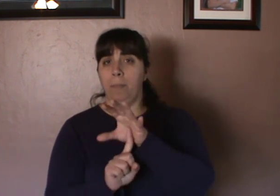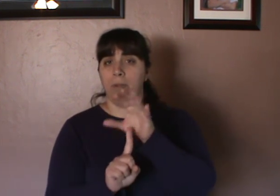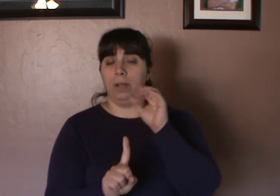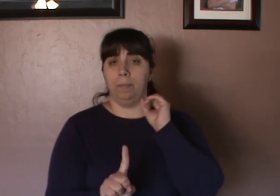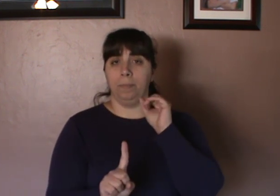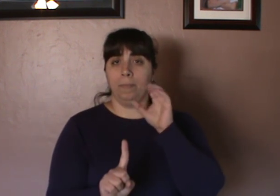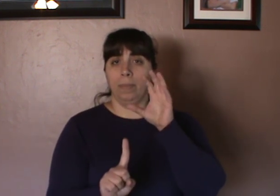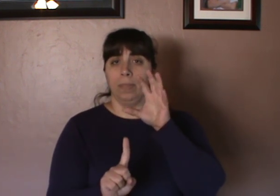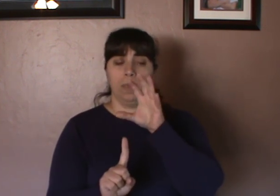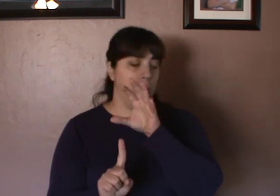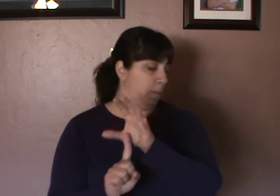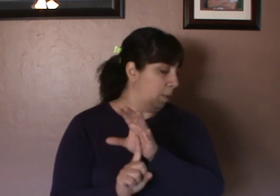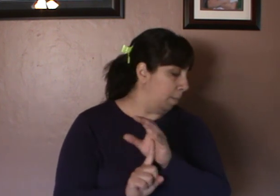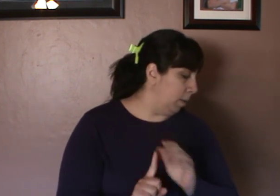Popular, popular.